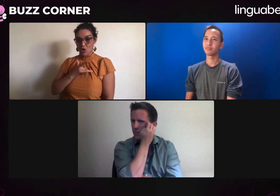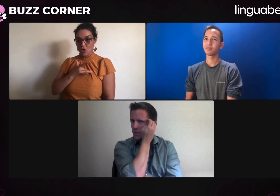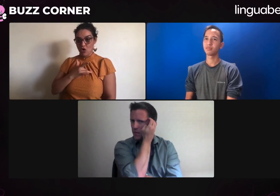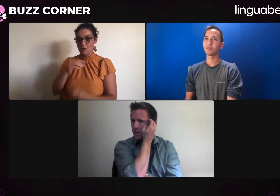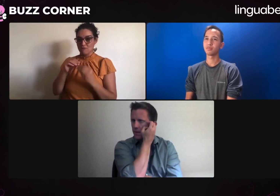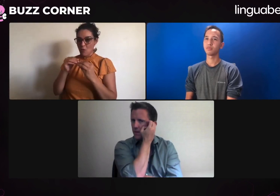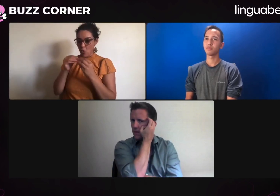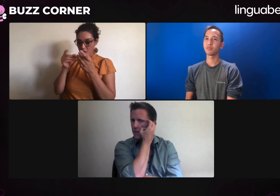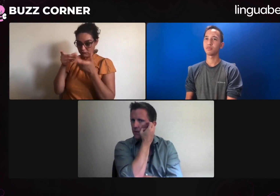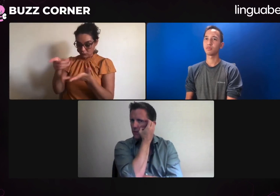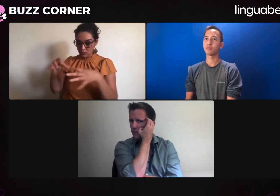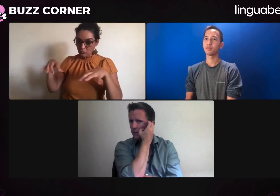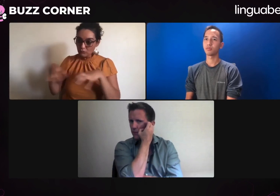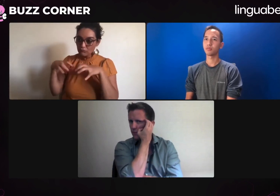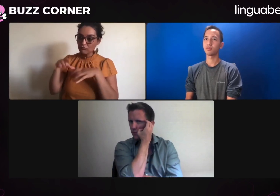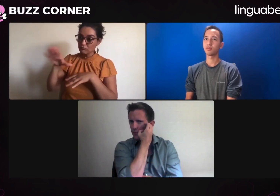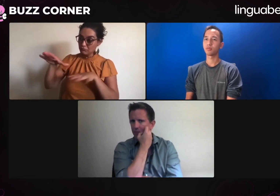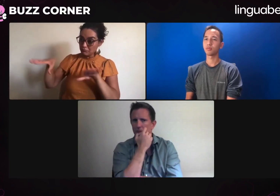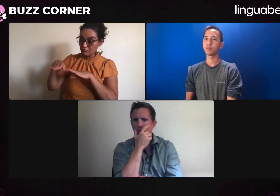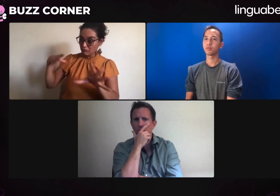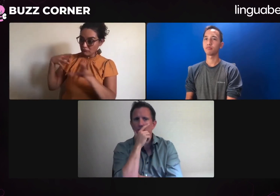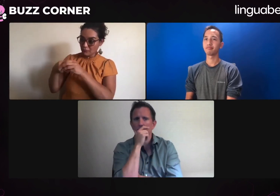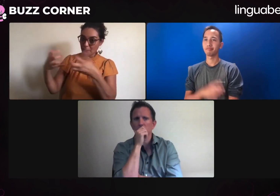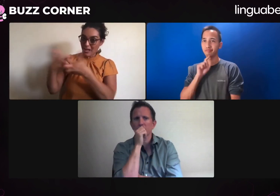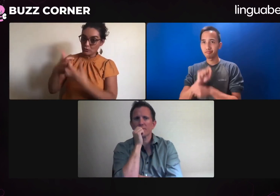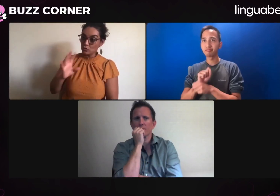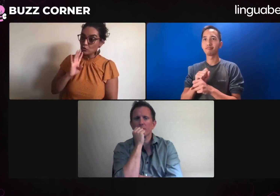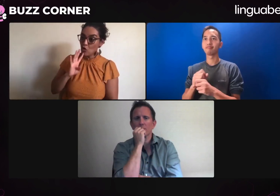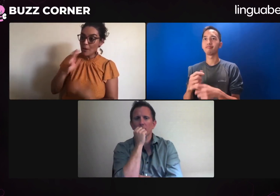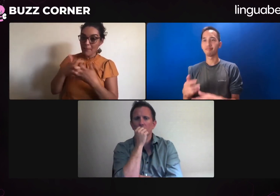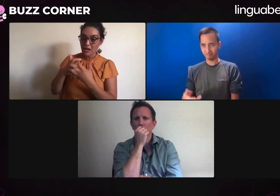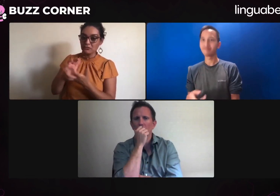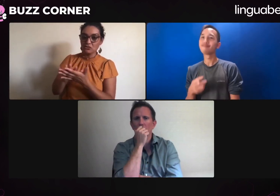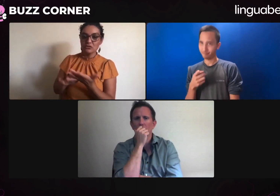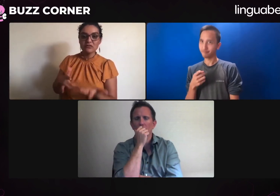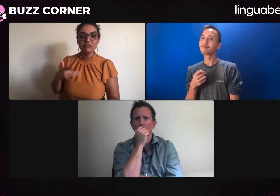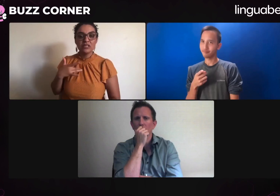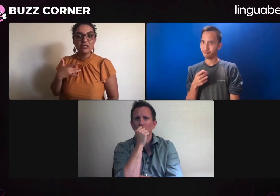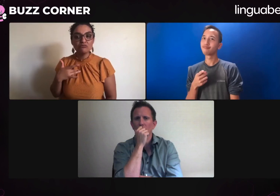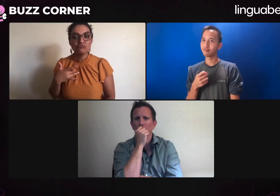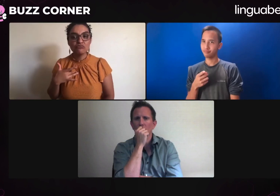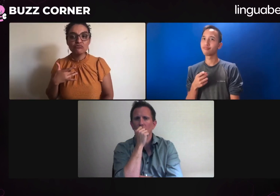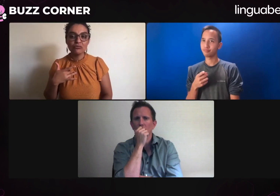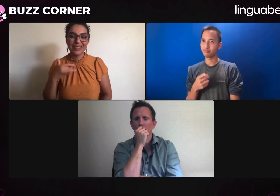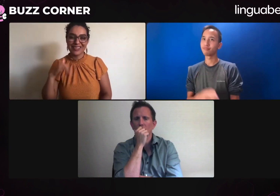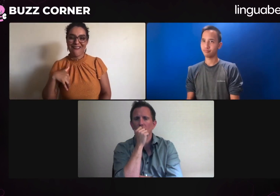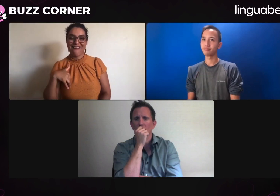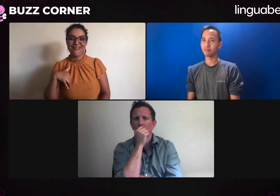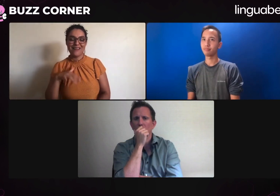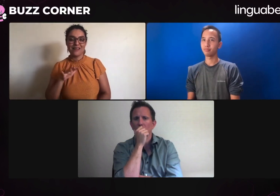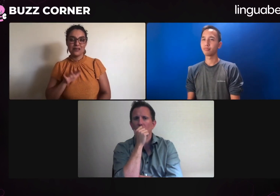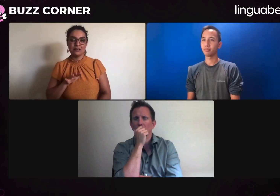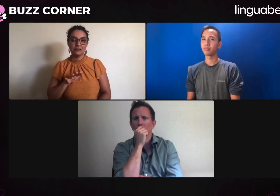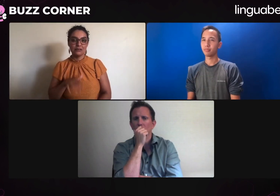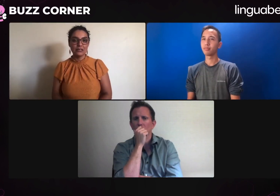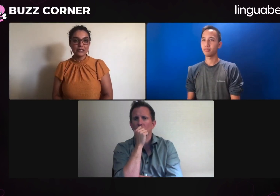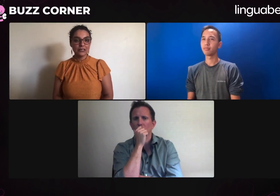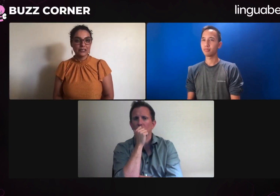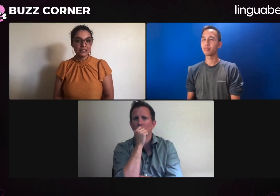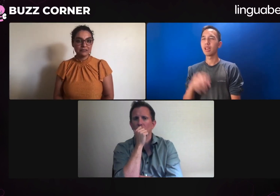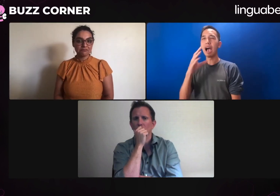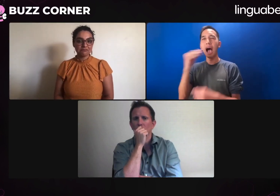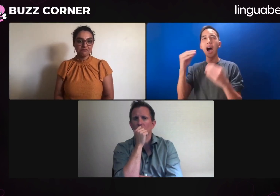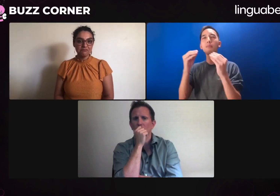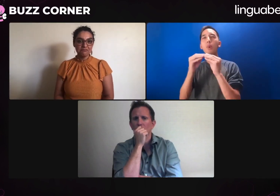It's not thinking of allyship. It's more thinking of, do you do the work? Do you talk the talk and walk the